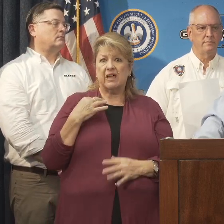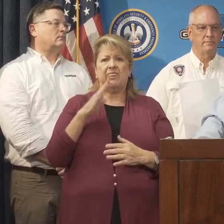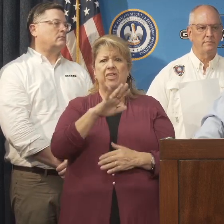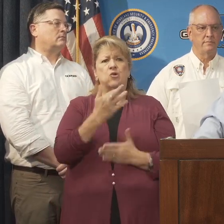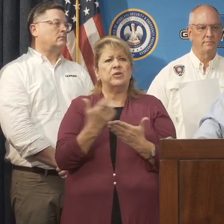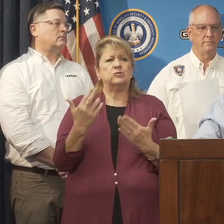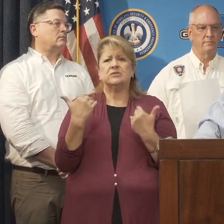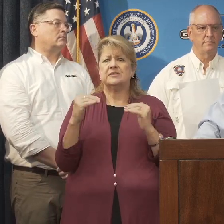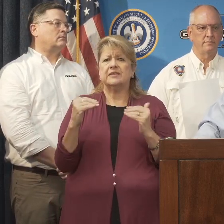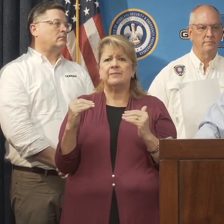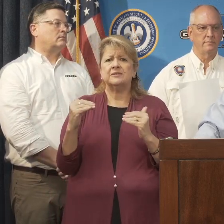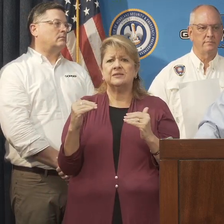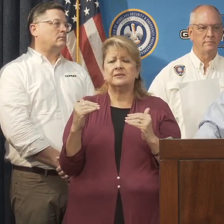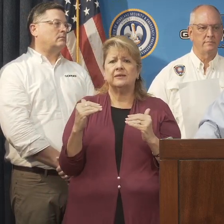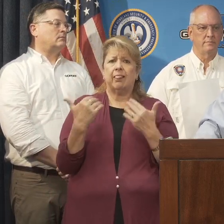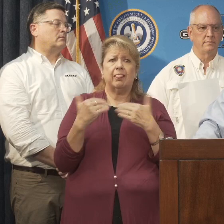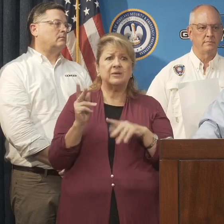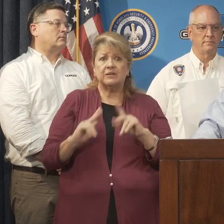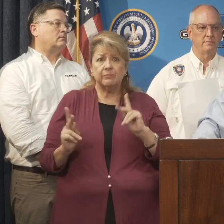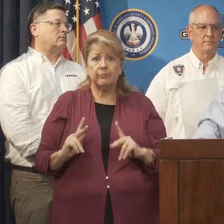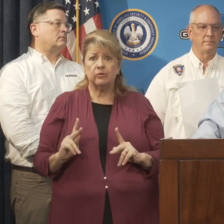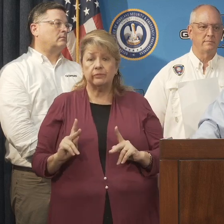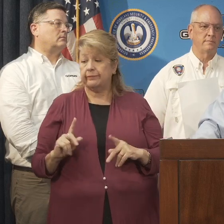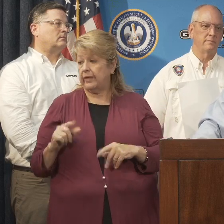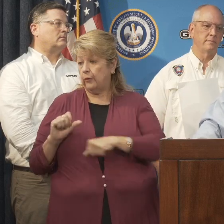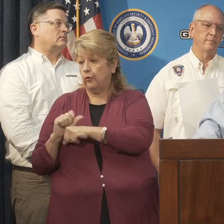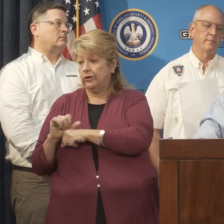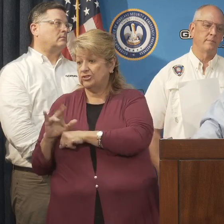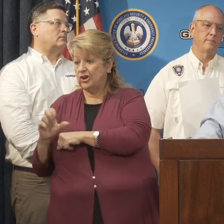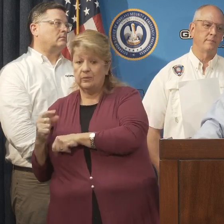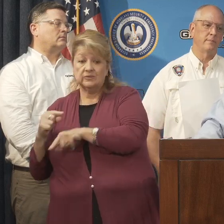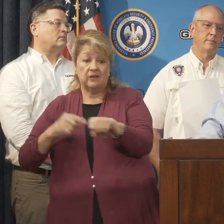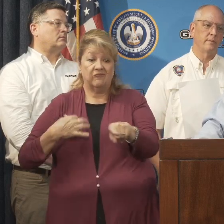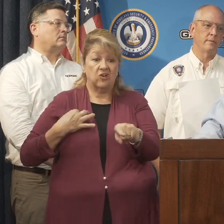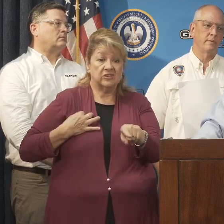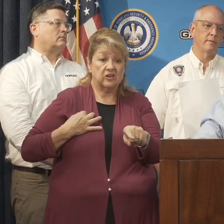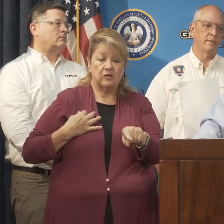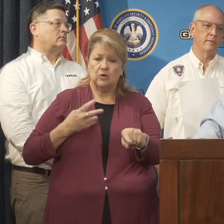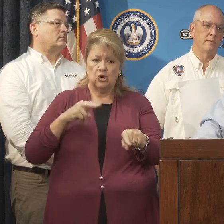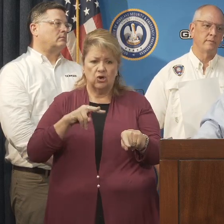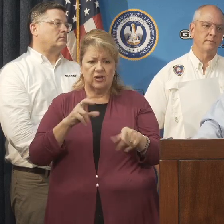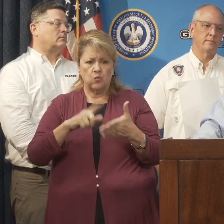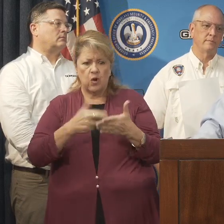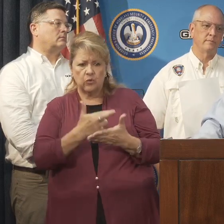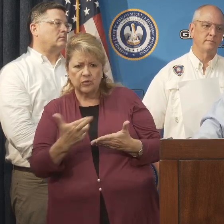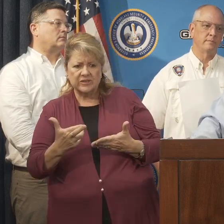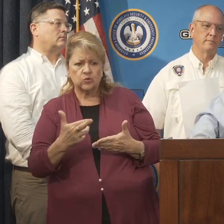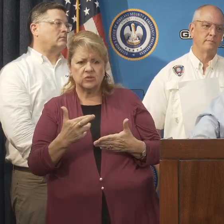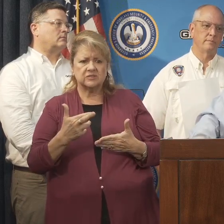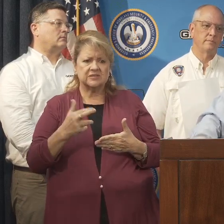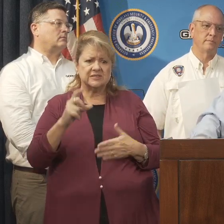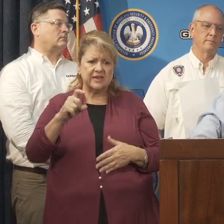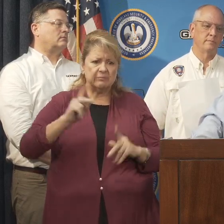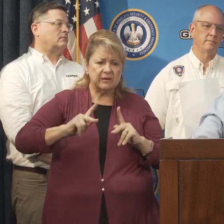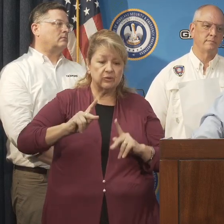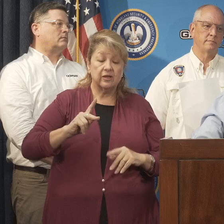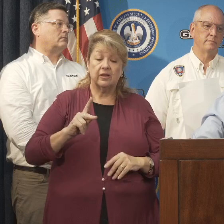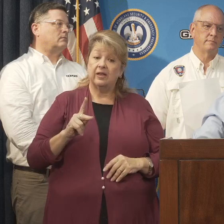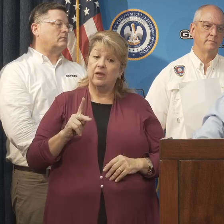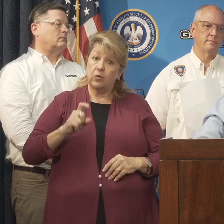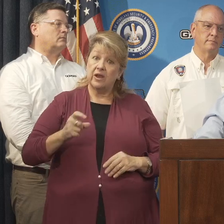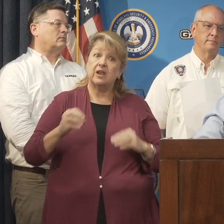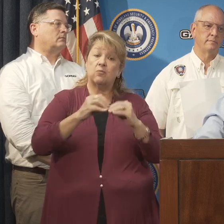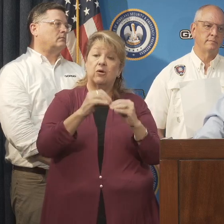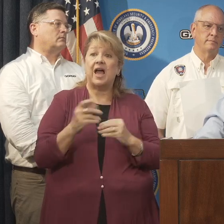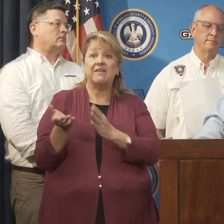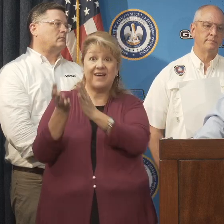resources, limited personnel. And so when you start looking at resources and personnel, we need to beef that up. I've asked for before and have not